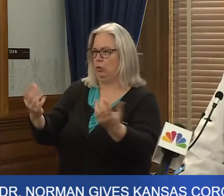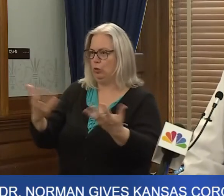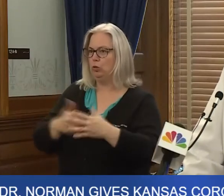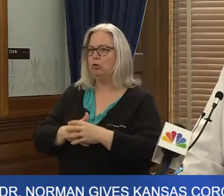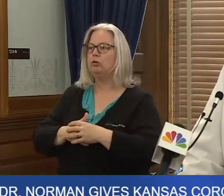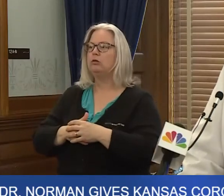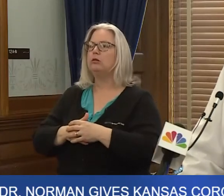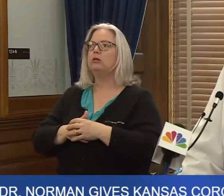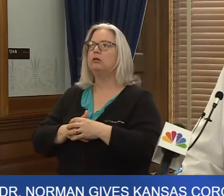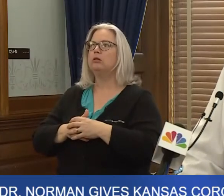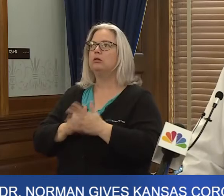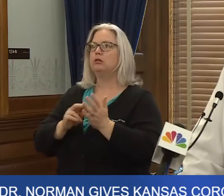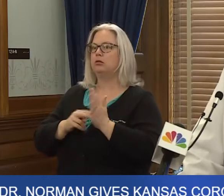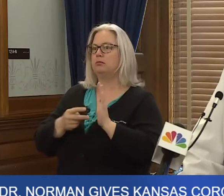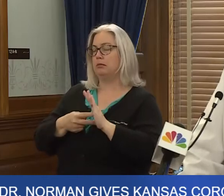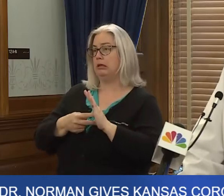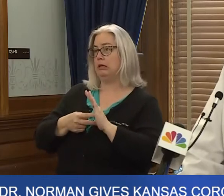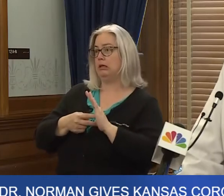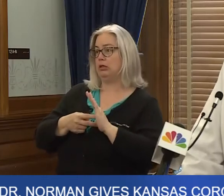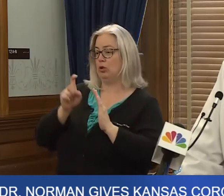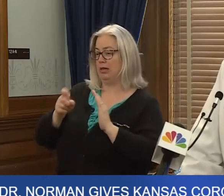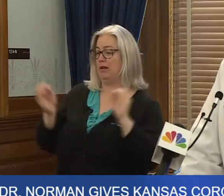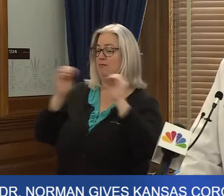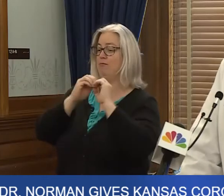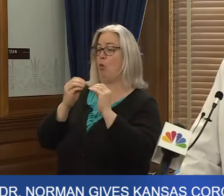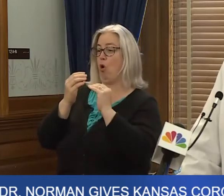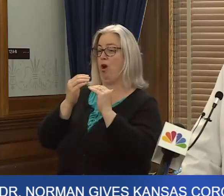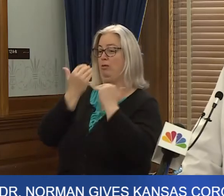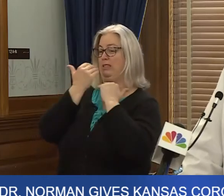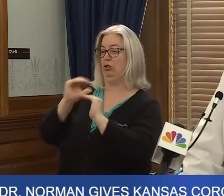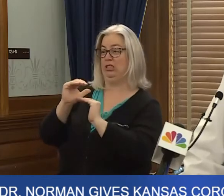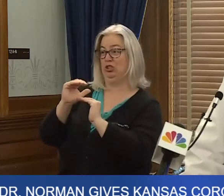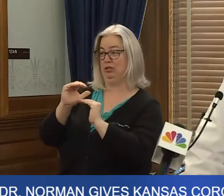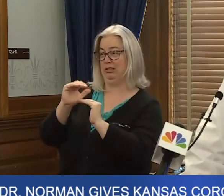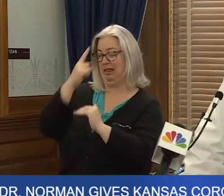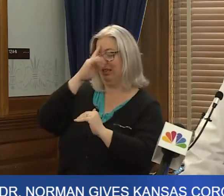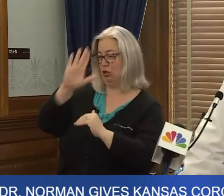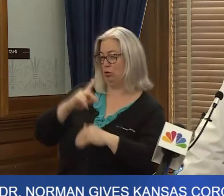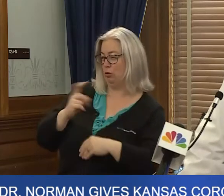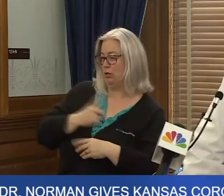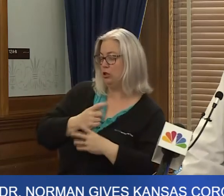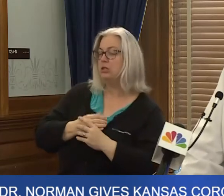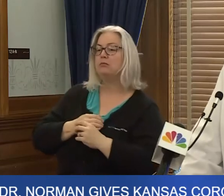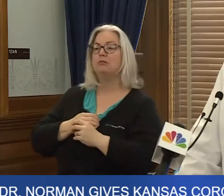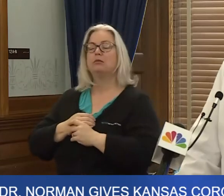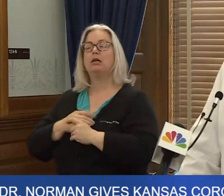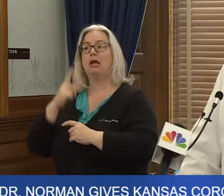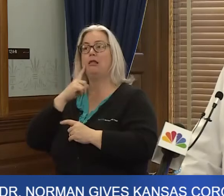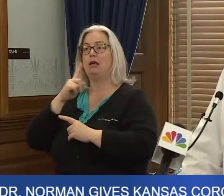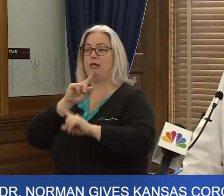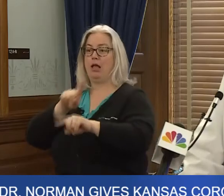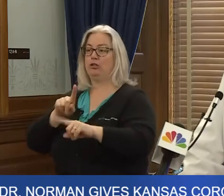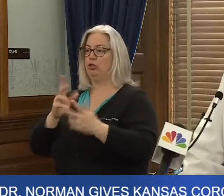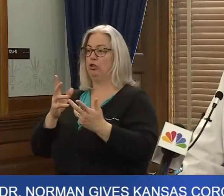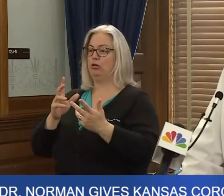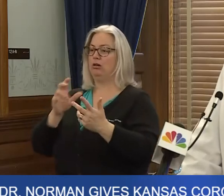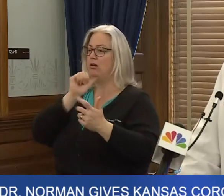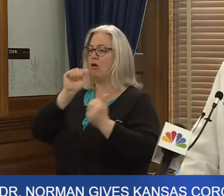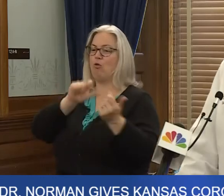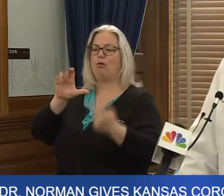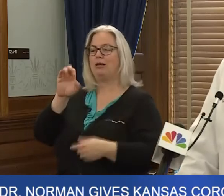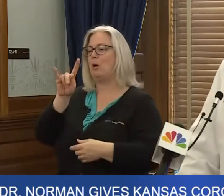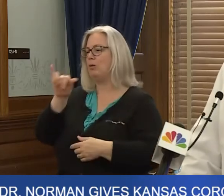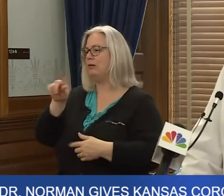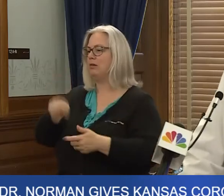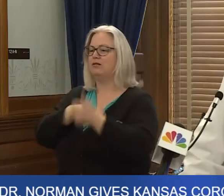Do they need to have any further restrictions at all, I think is the question that you ask. And I think the answer is all counties don't need to be created equal,